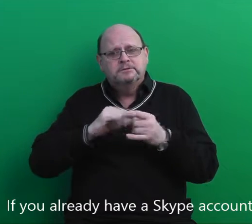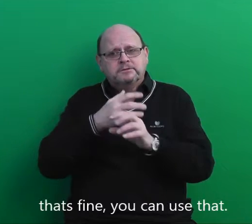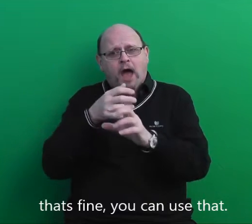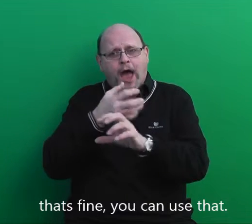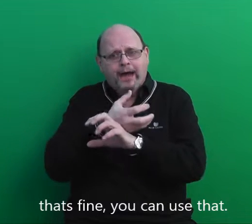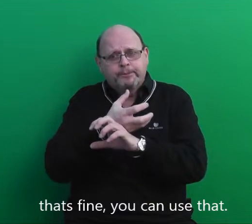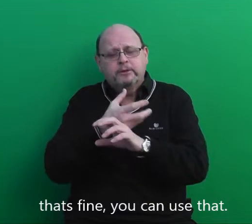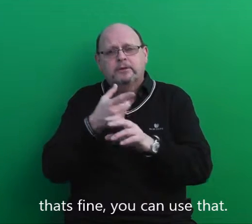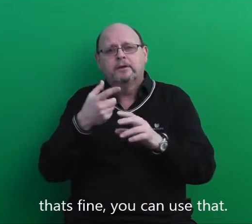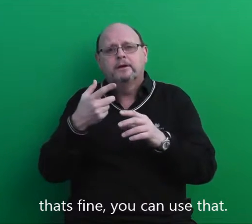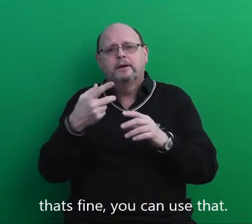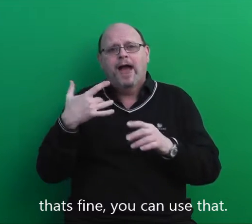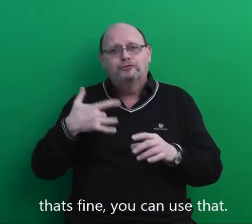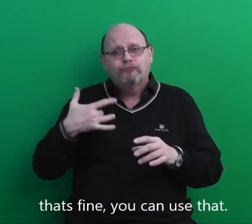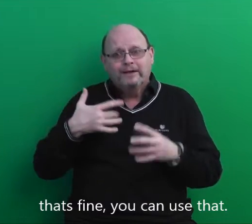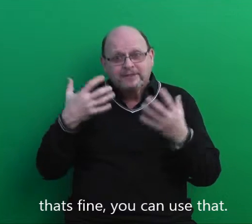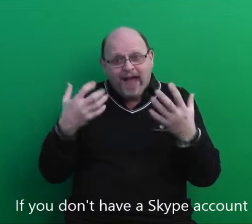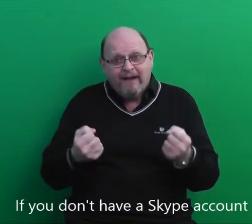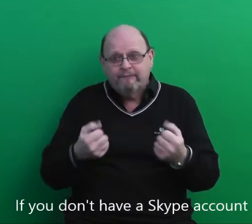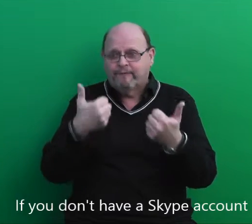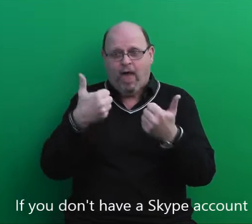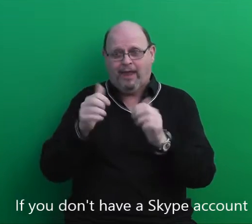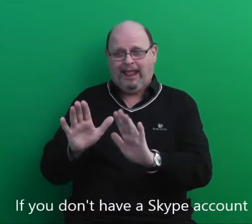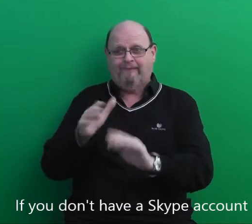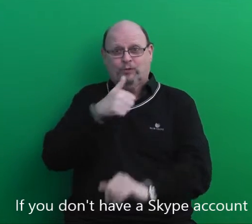If you already have a Skype account, that's fine, you can use that.